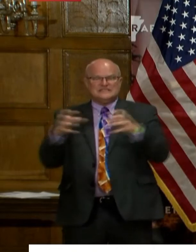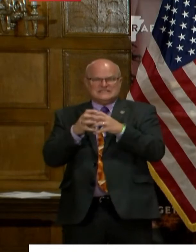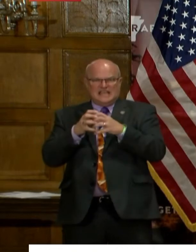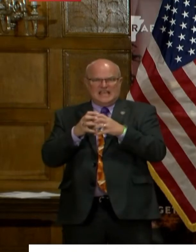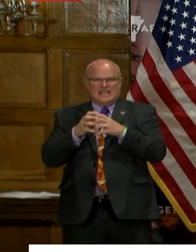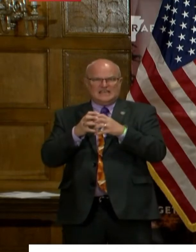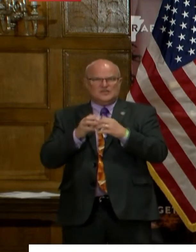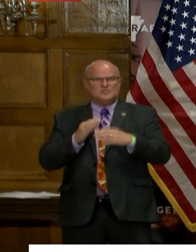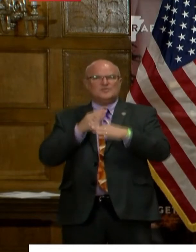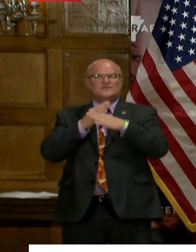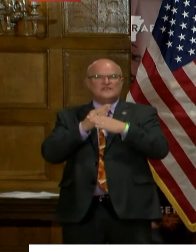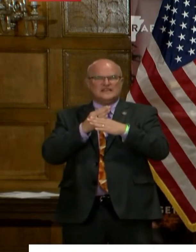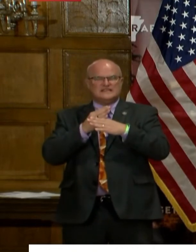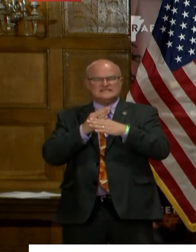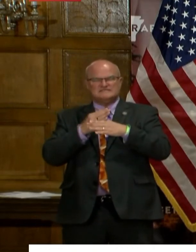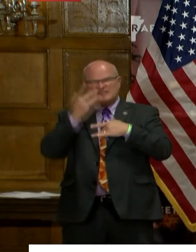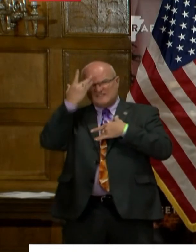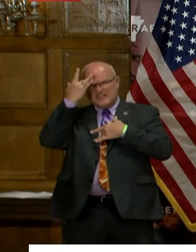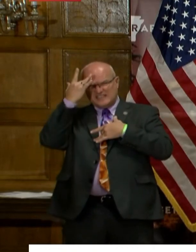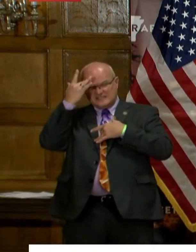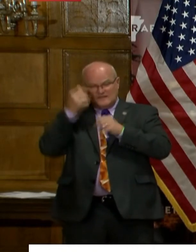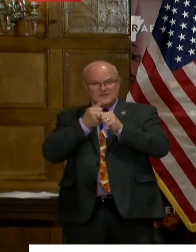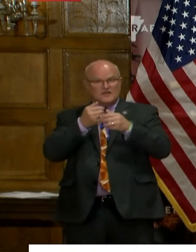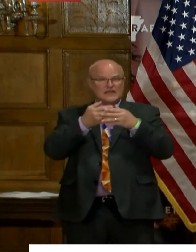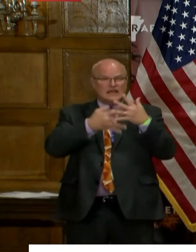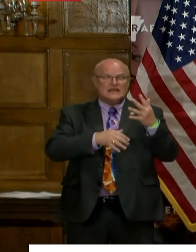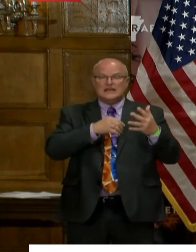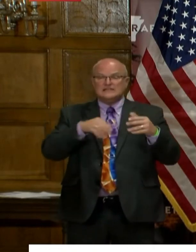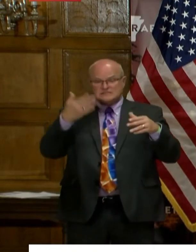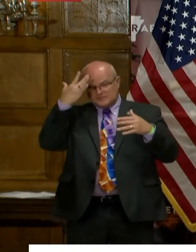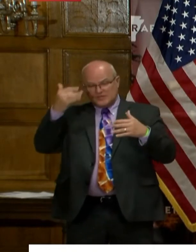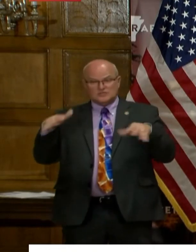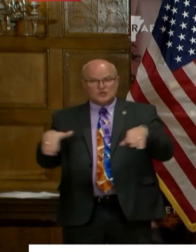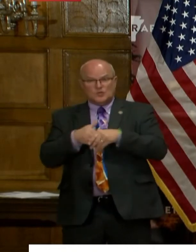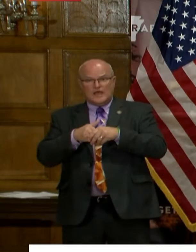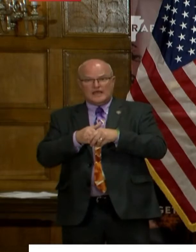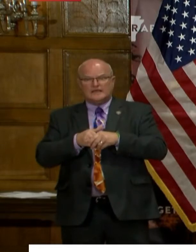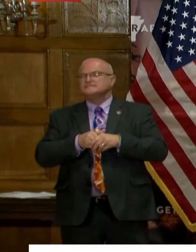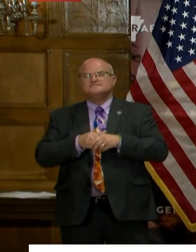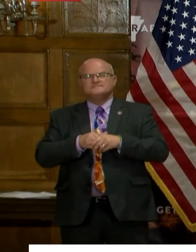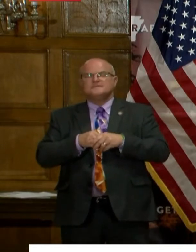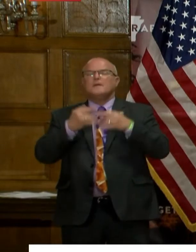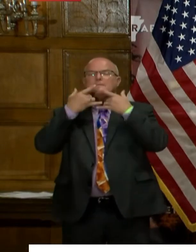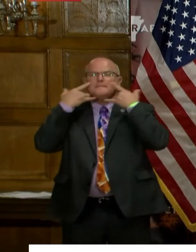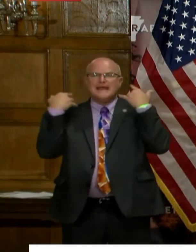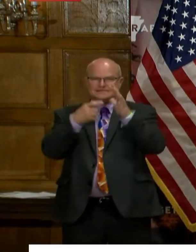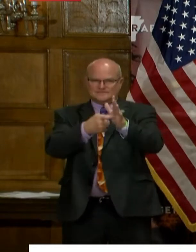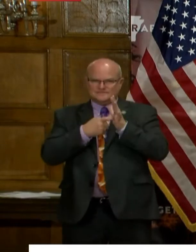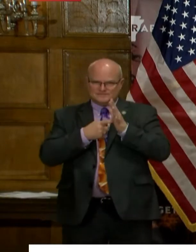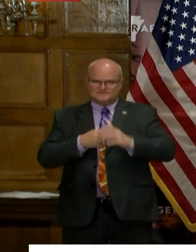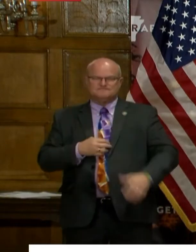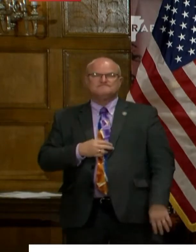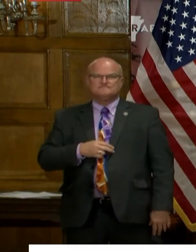and prevent infection by following these guidelines. Just because you're at a wedding doesn't mean you should not wear your mask.